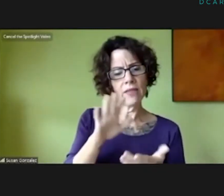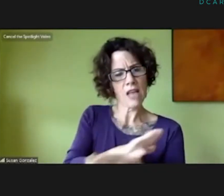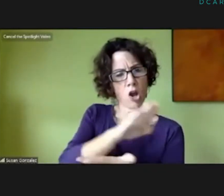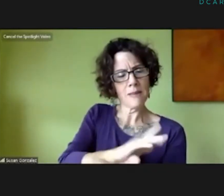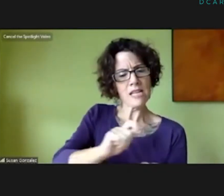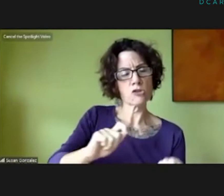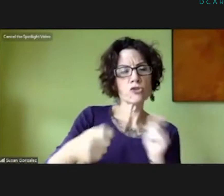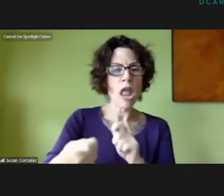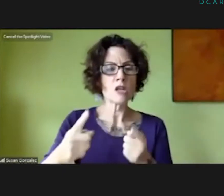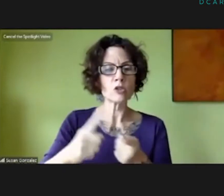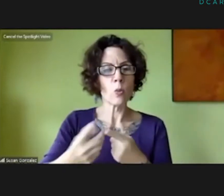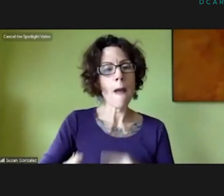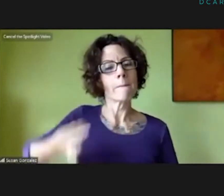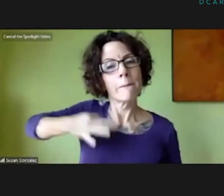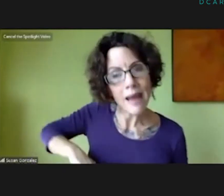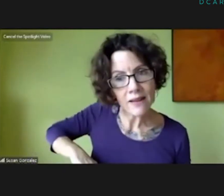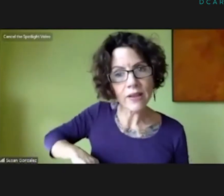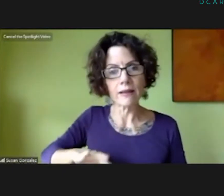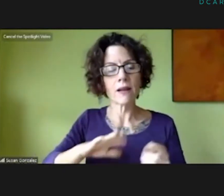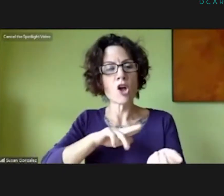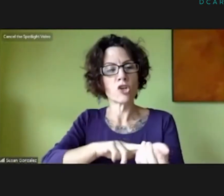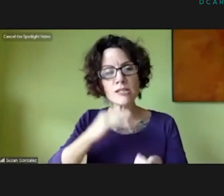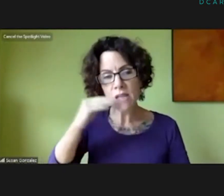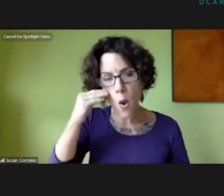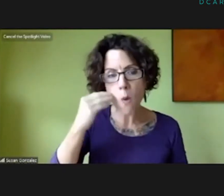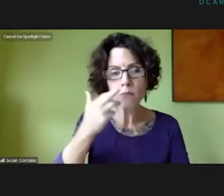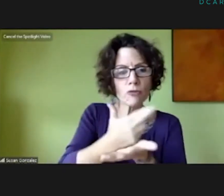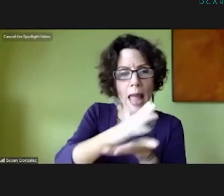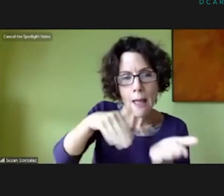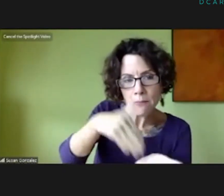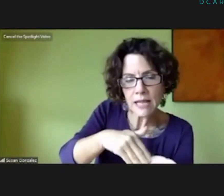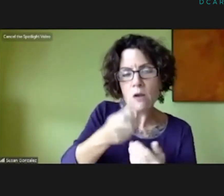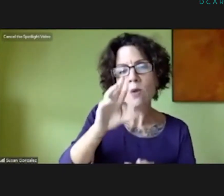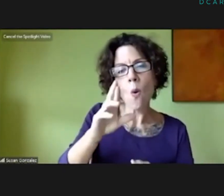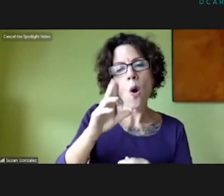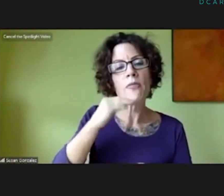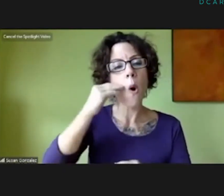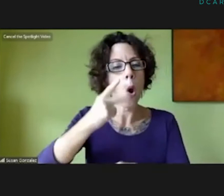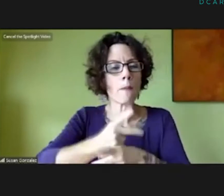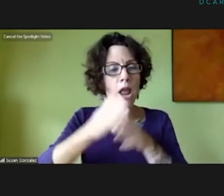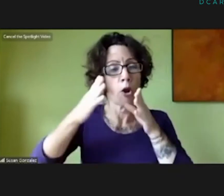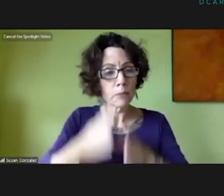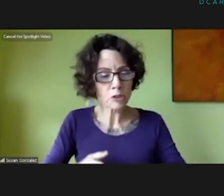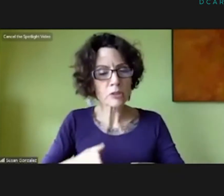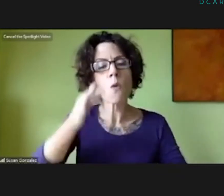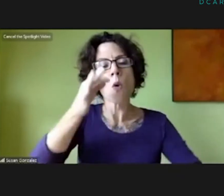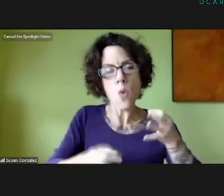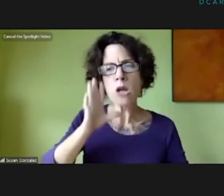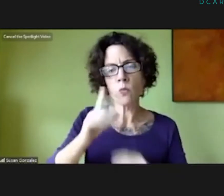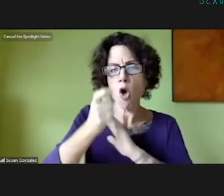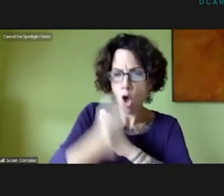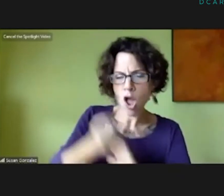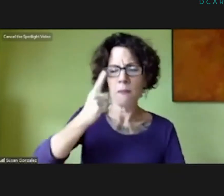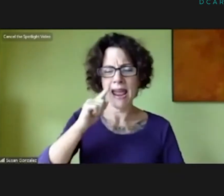that suspiciously if the document has been rewritten or changed to designate any of these